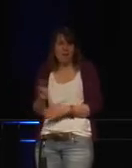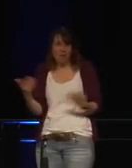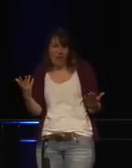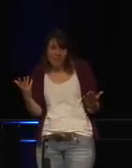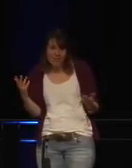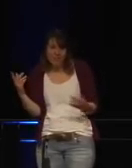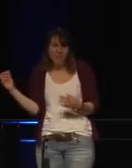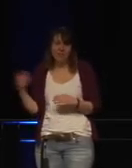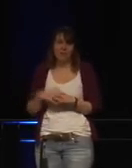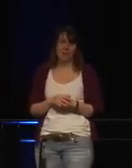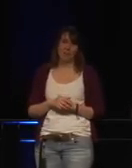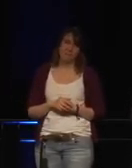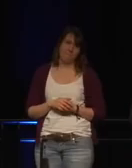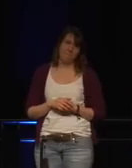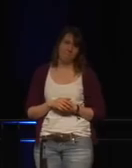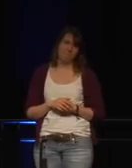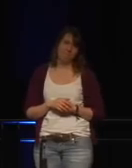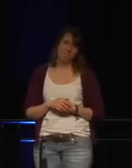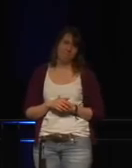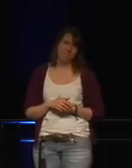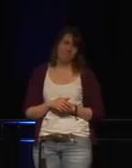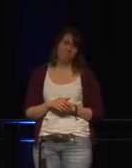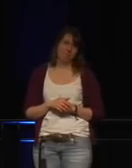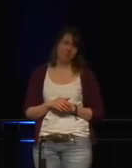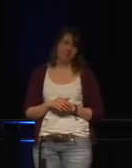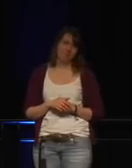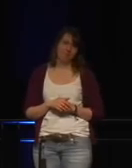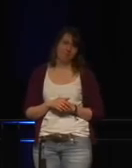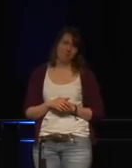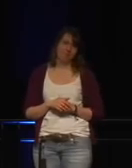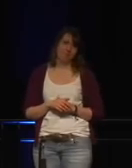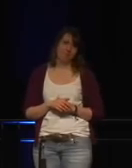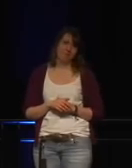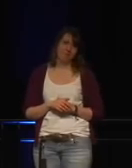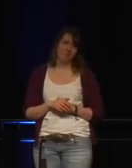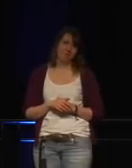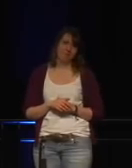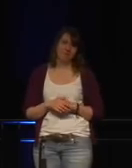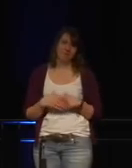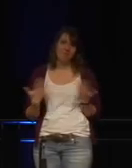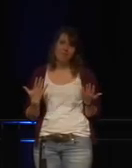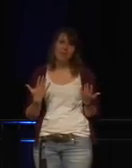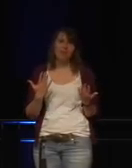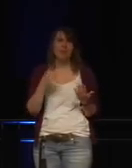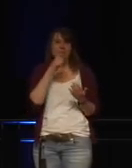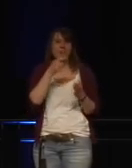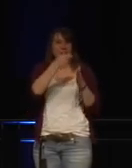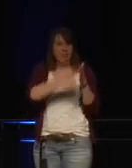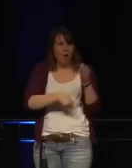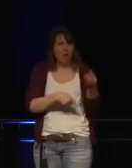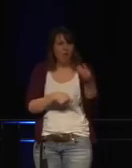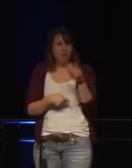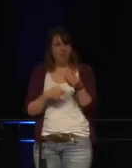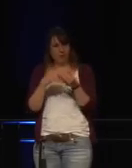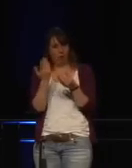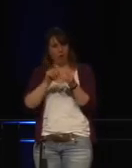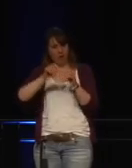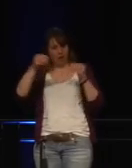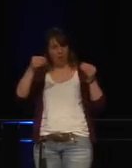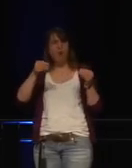they found out that it's massively insecure. The